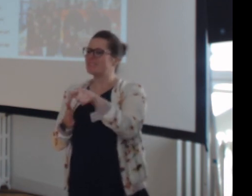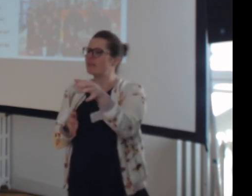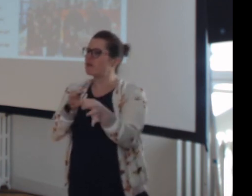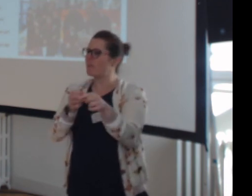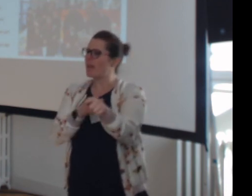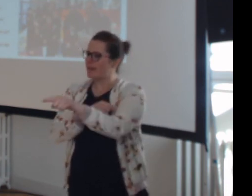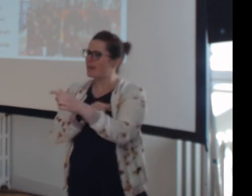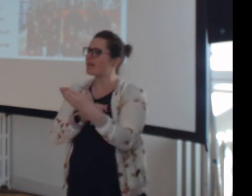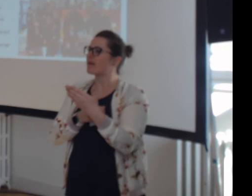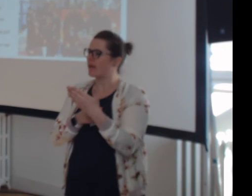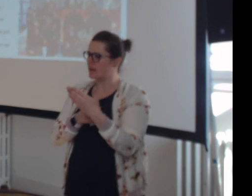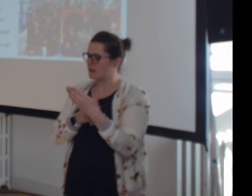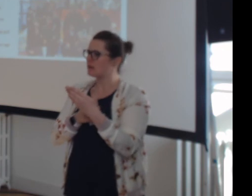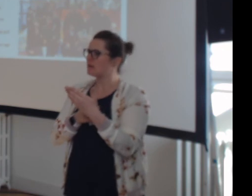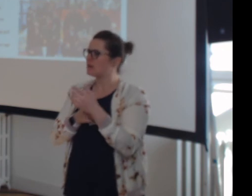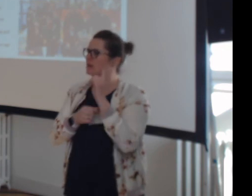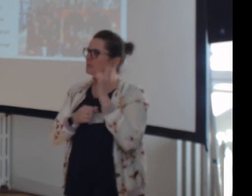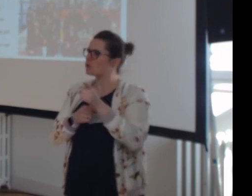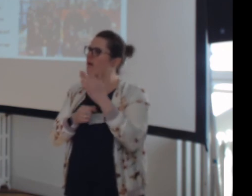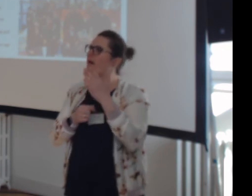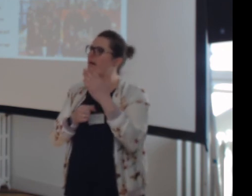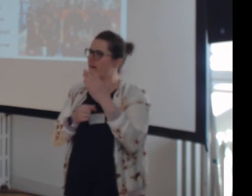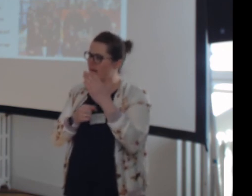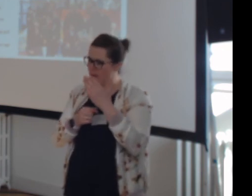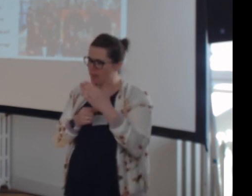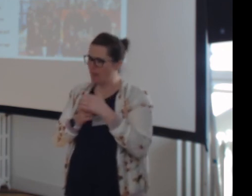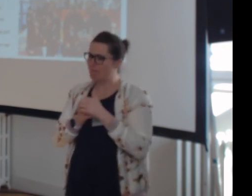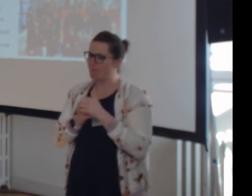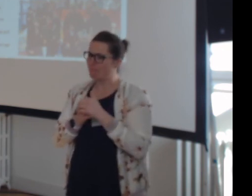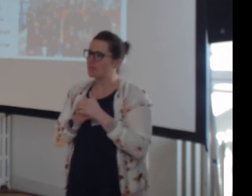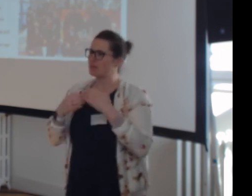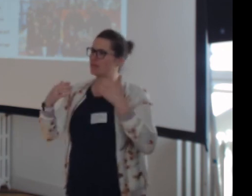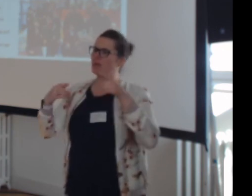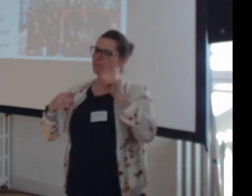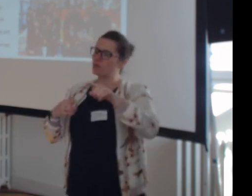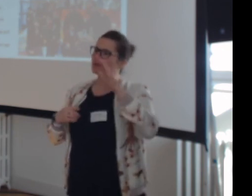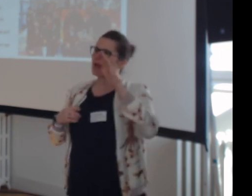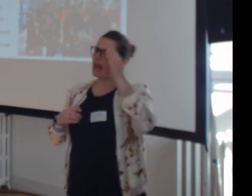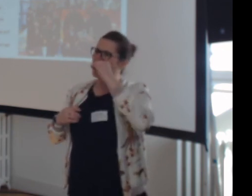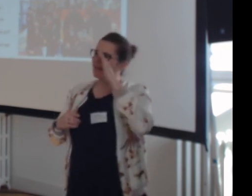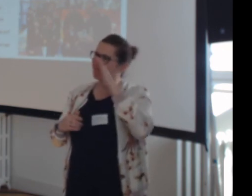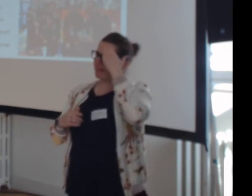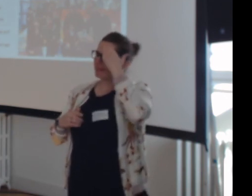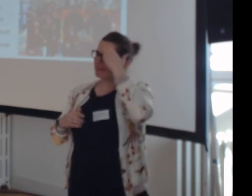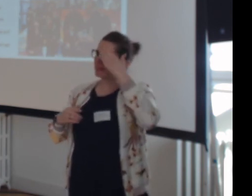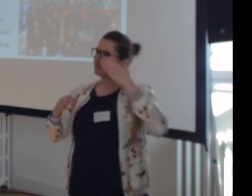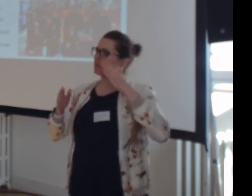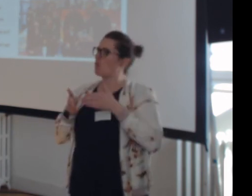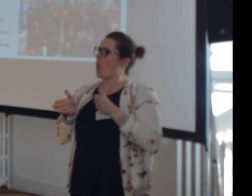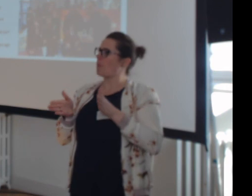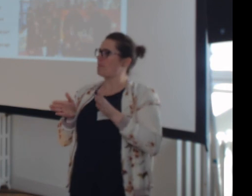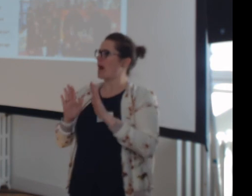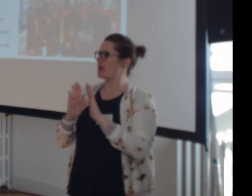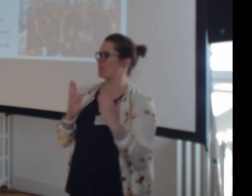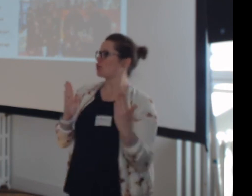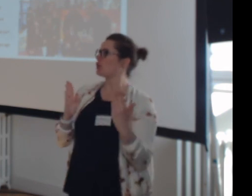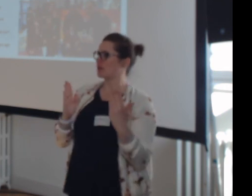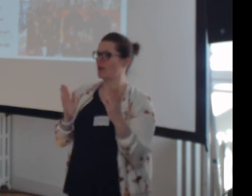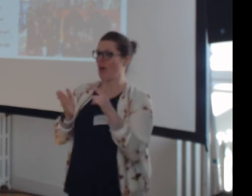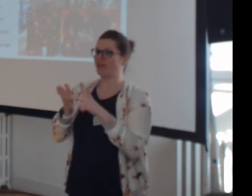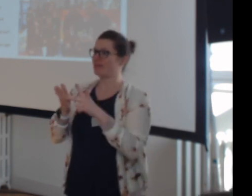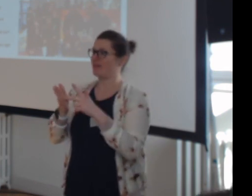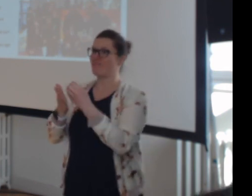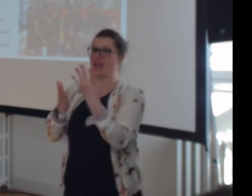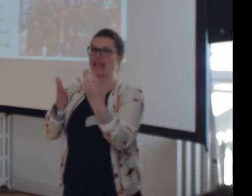families to make them familiar with the public library. For many newcomers, the very concept of